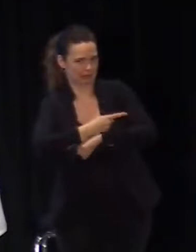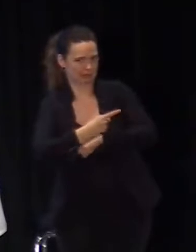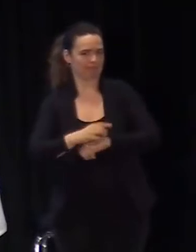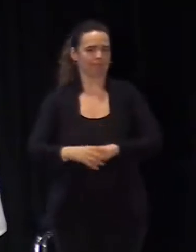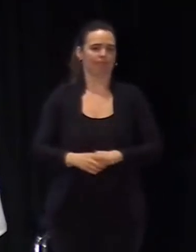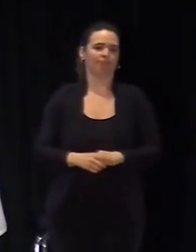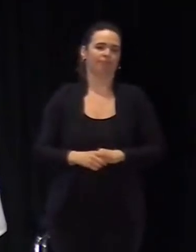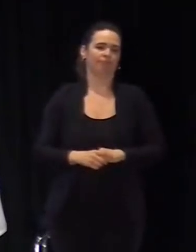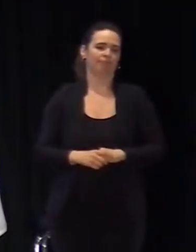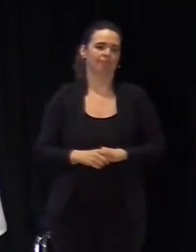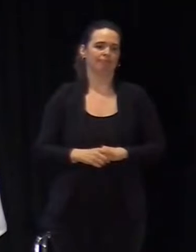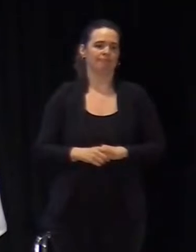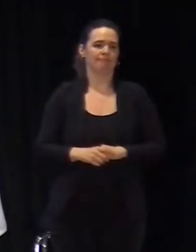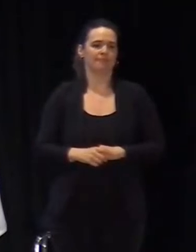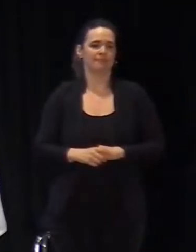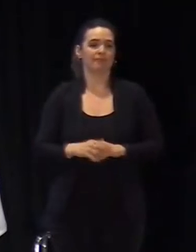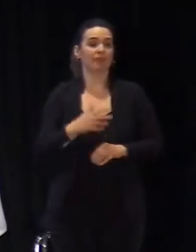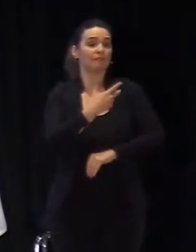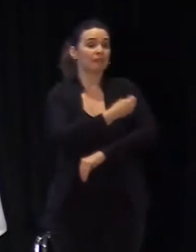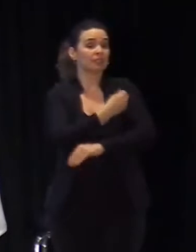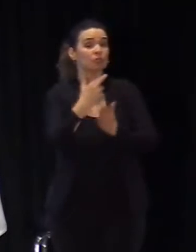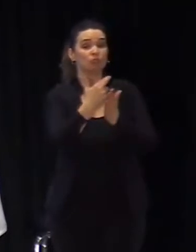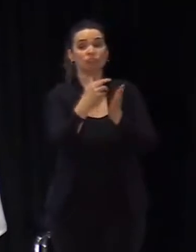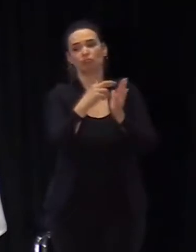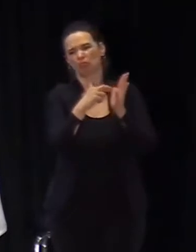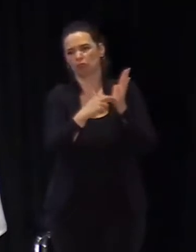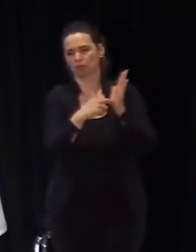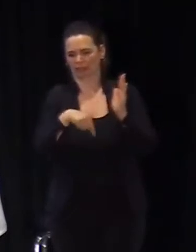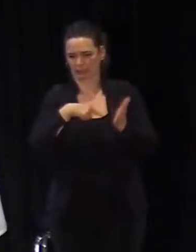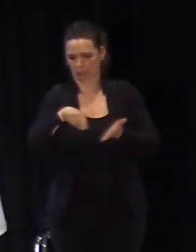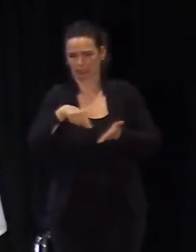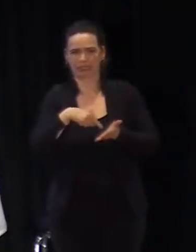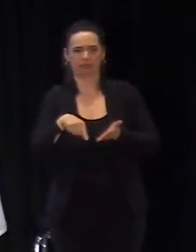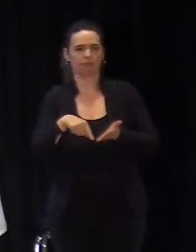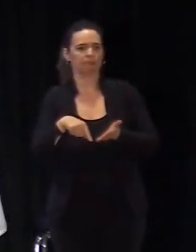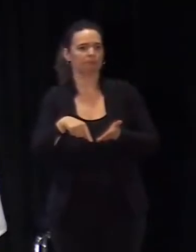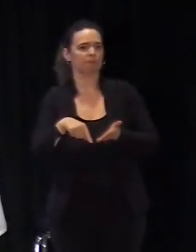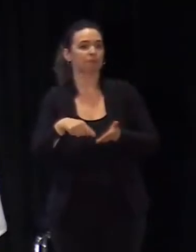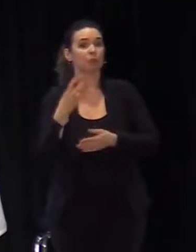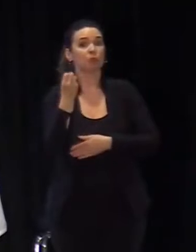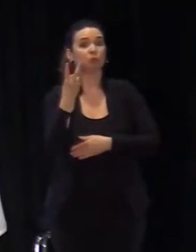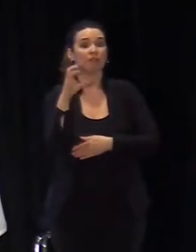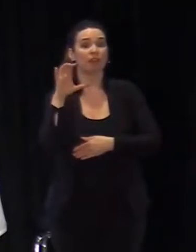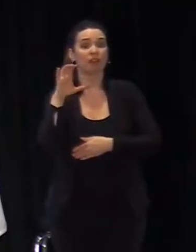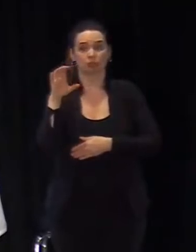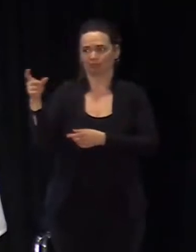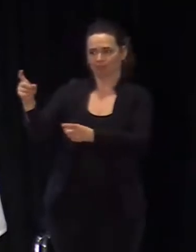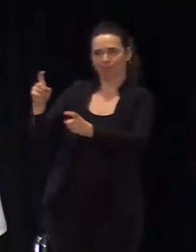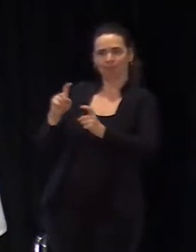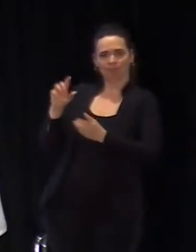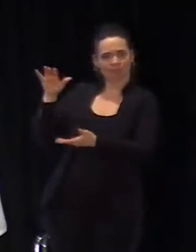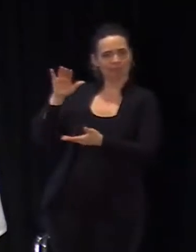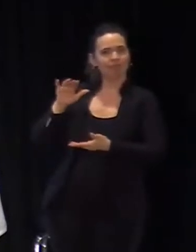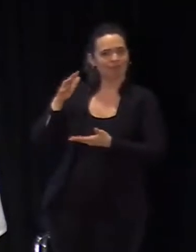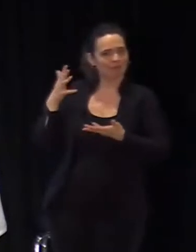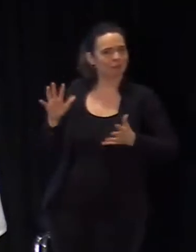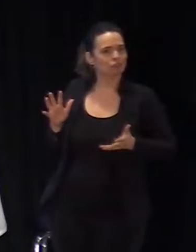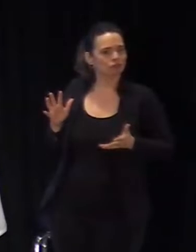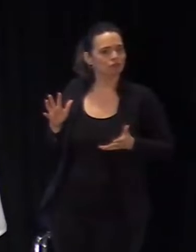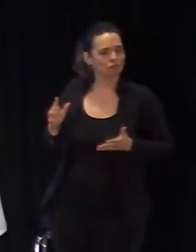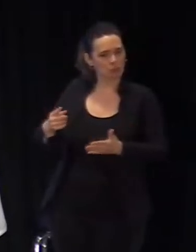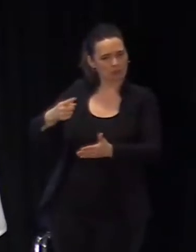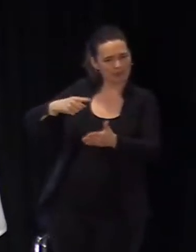Vaccine registration for this week. Again, 1,200 doses allocated. It looks like next week, we'll get